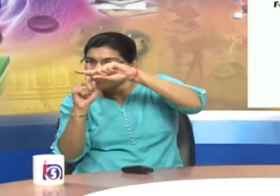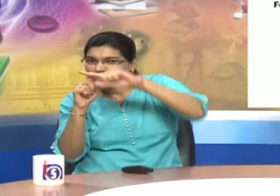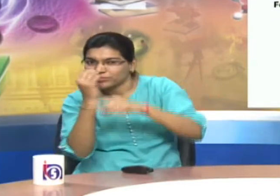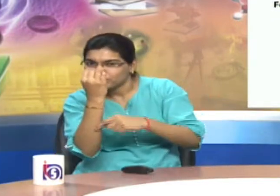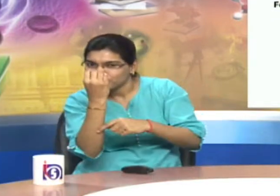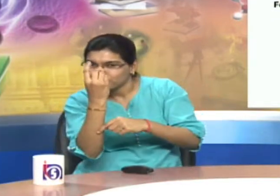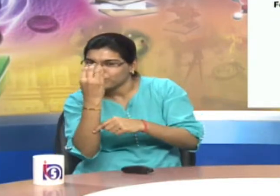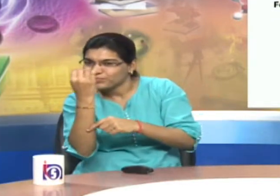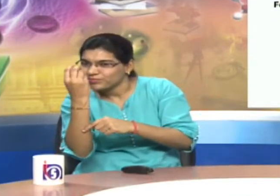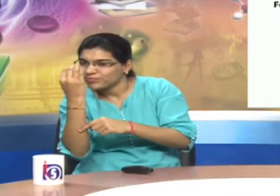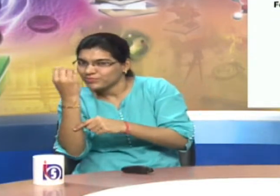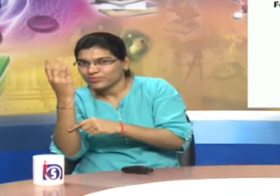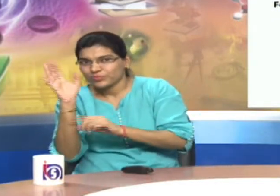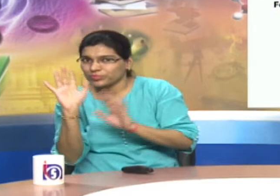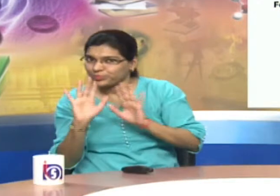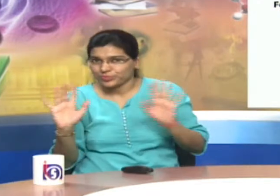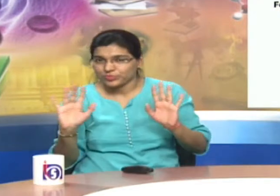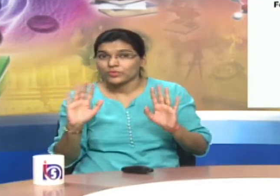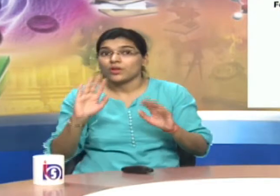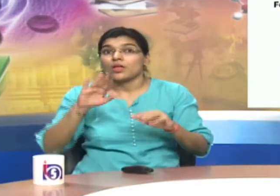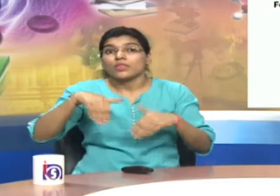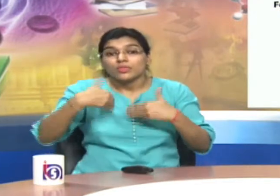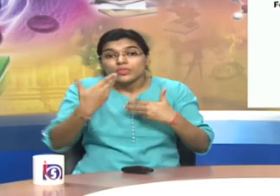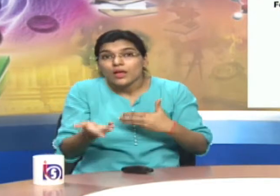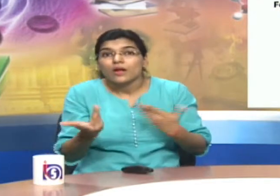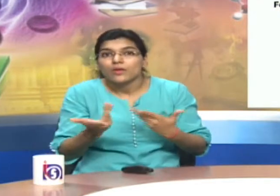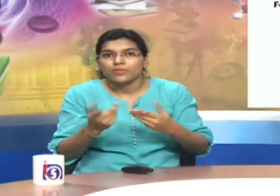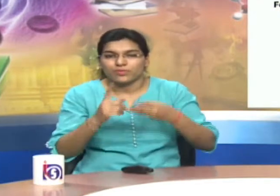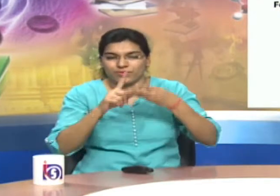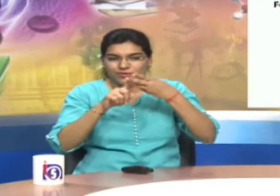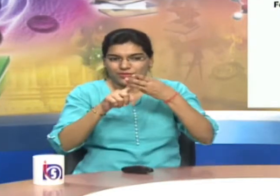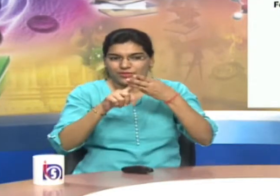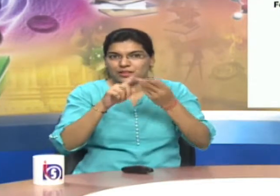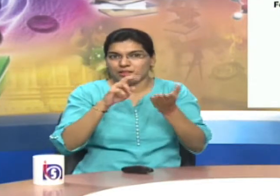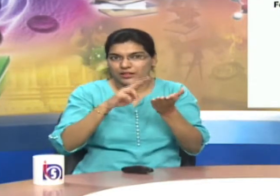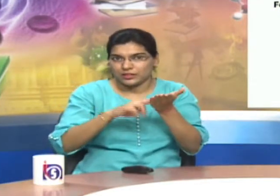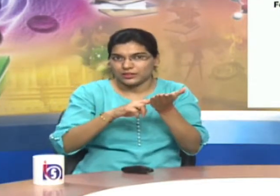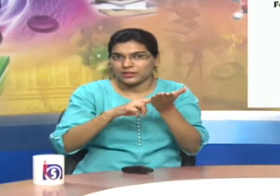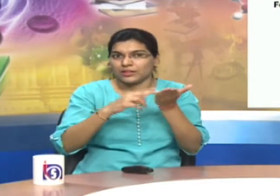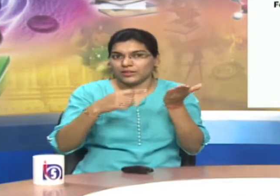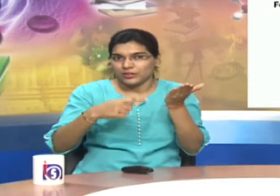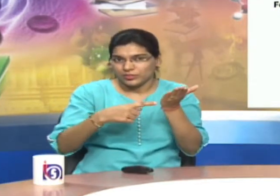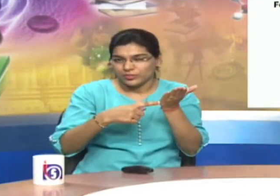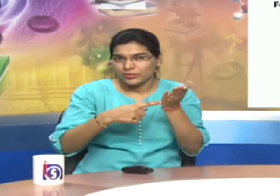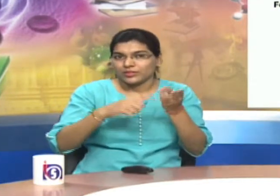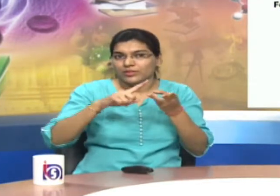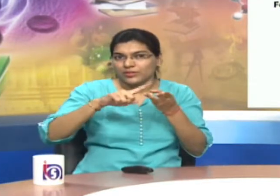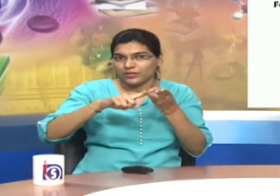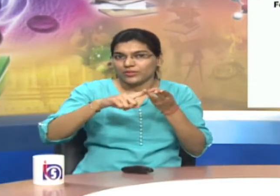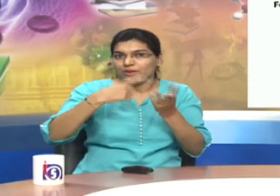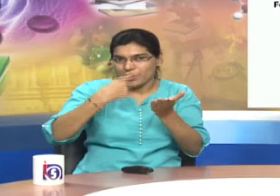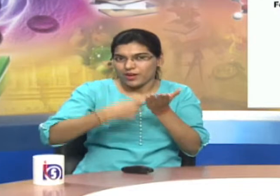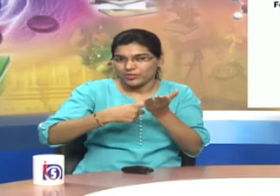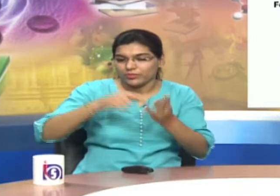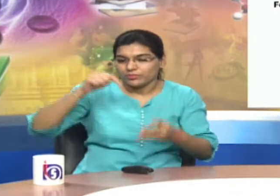B4 plus C4 plus D4 plus E4. So this is used